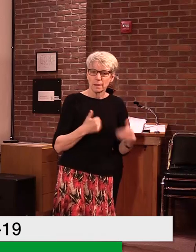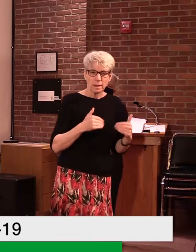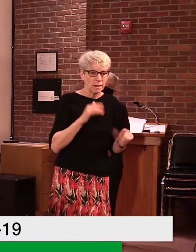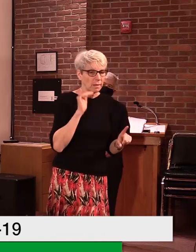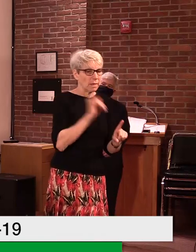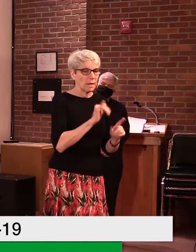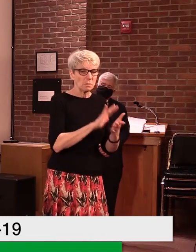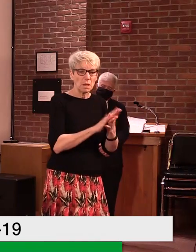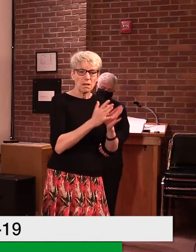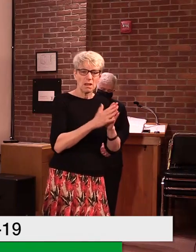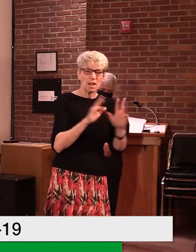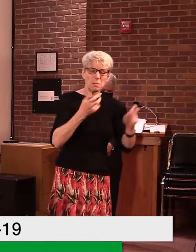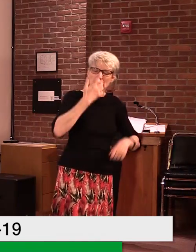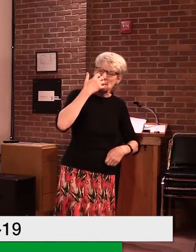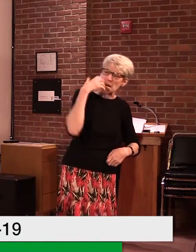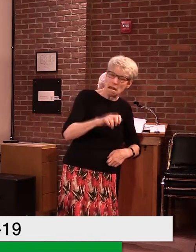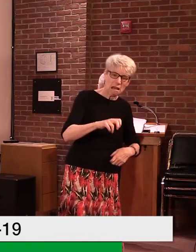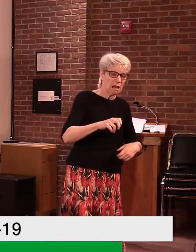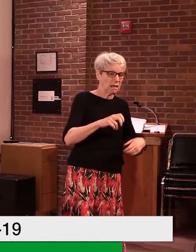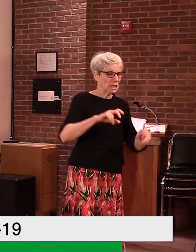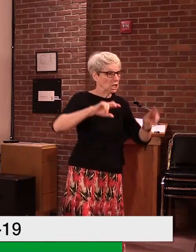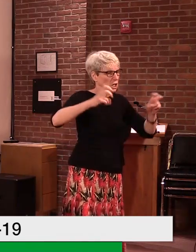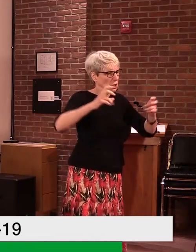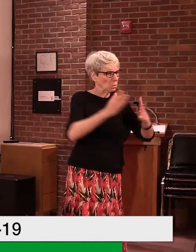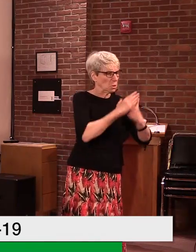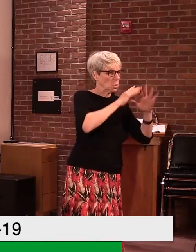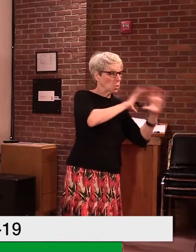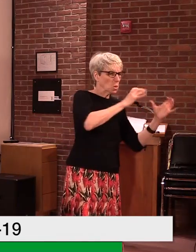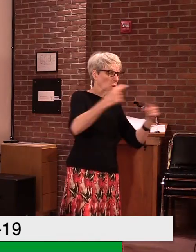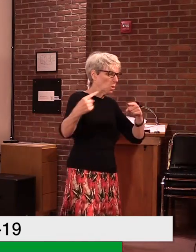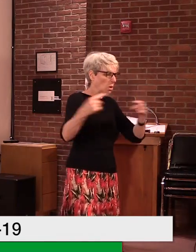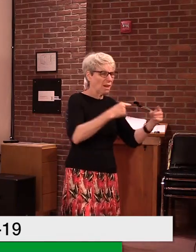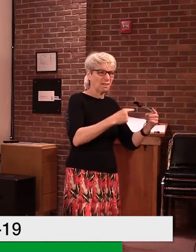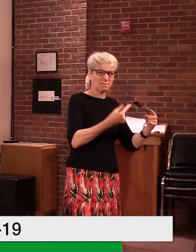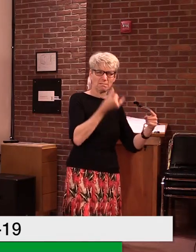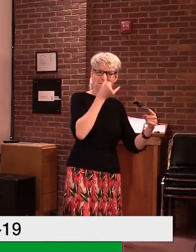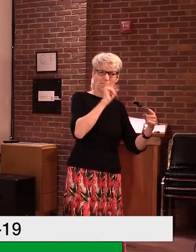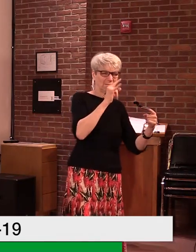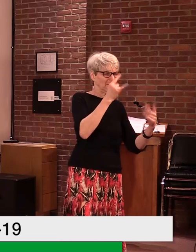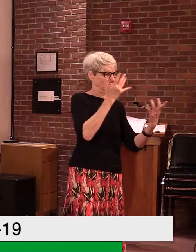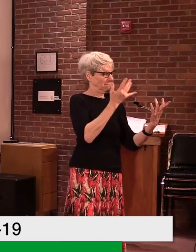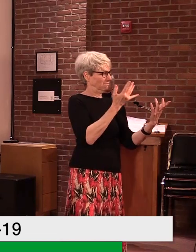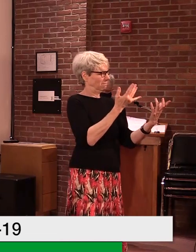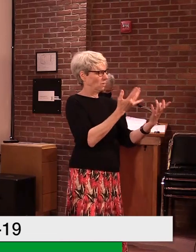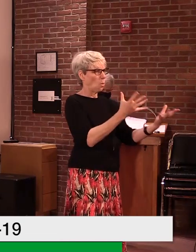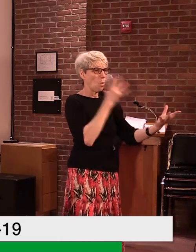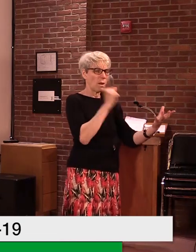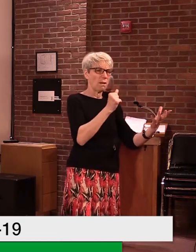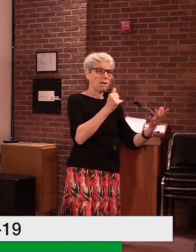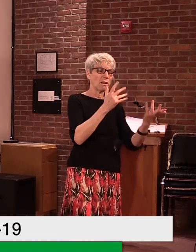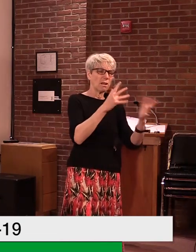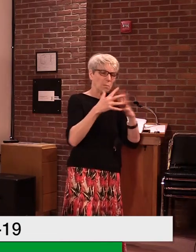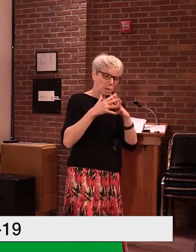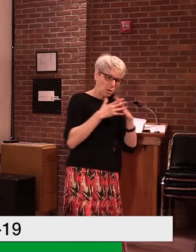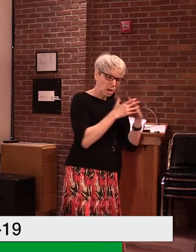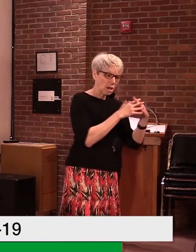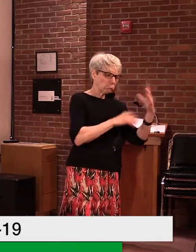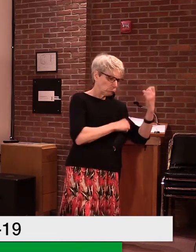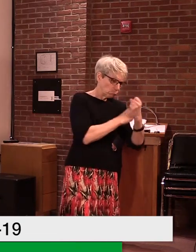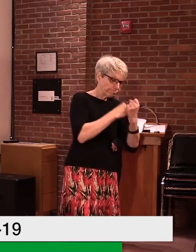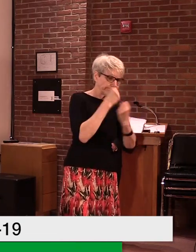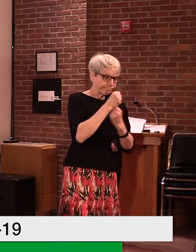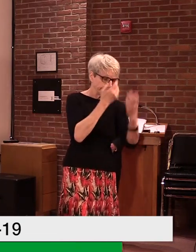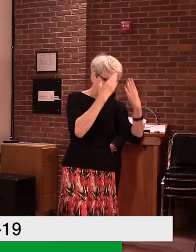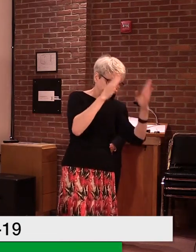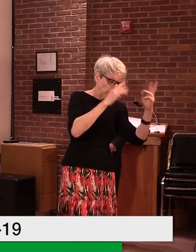those polarizing issues, which shouldn't be polarizing. We should all come together as Americans and get through this and do the